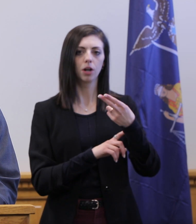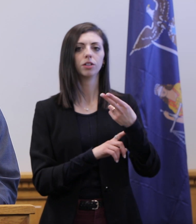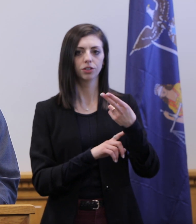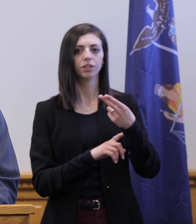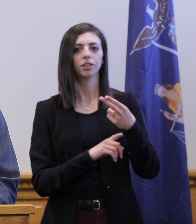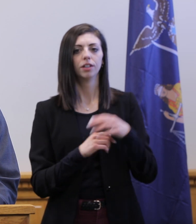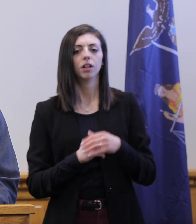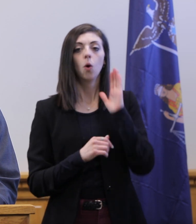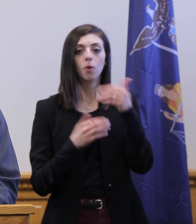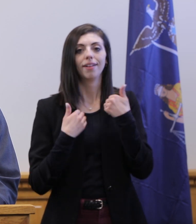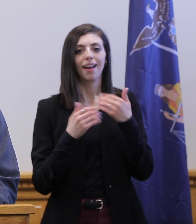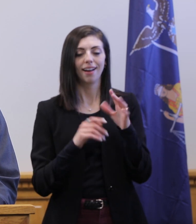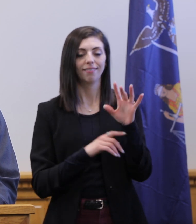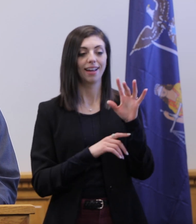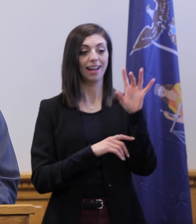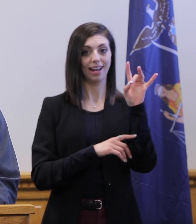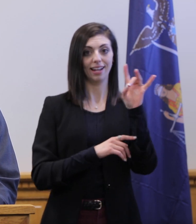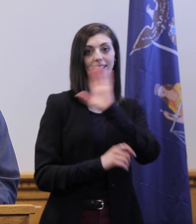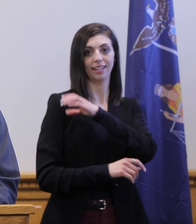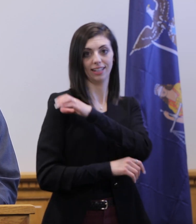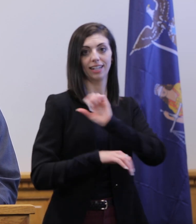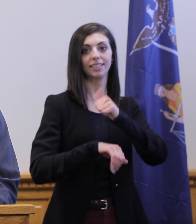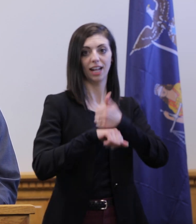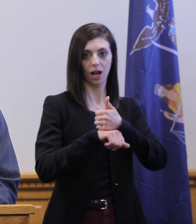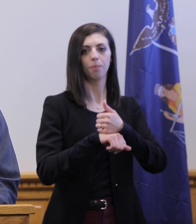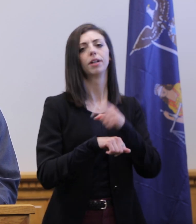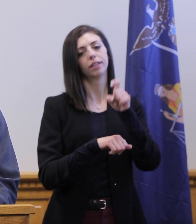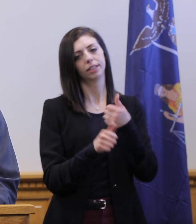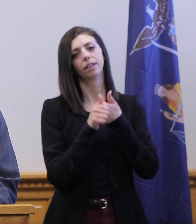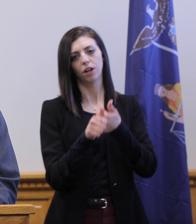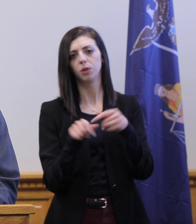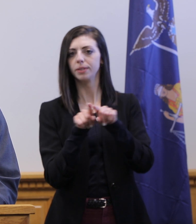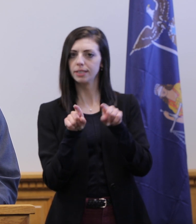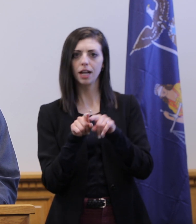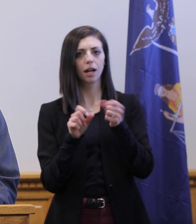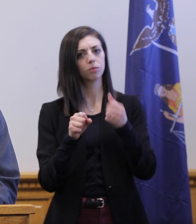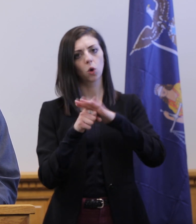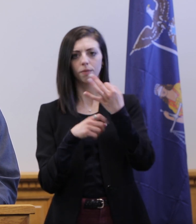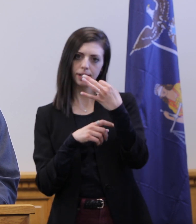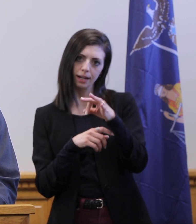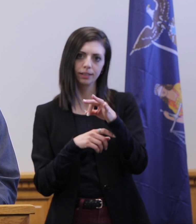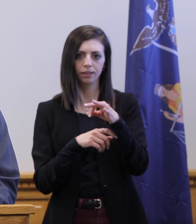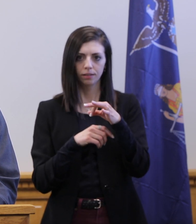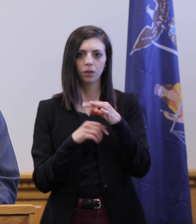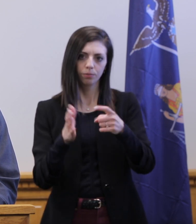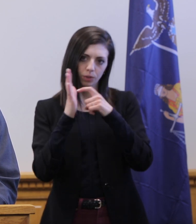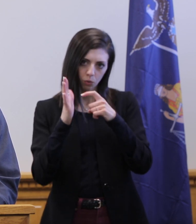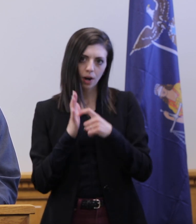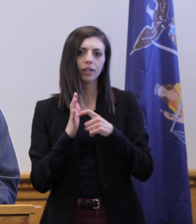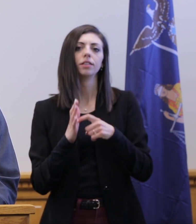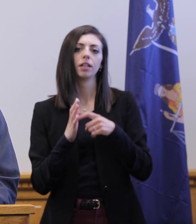will be 8 clinics this year, and residents will need to follow standard COVID-19 protocols, and appointments are required in